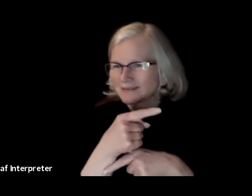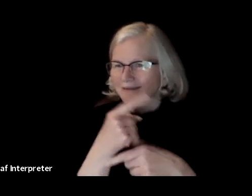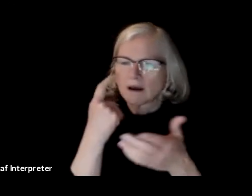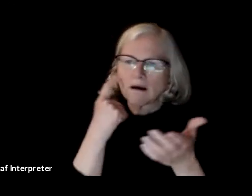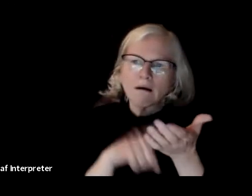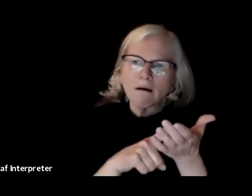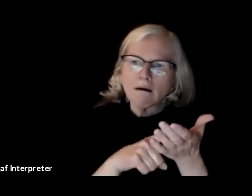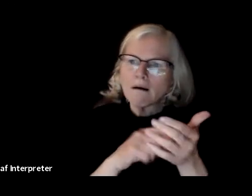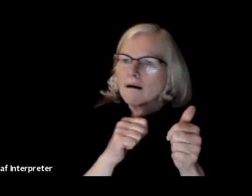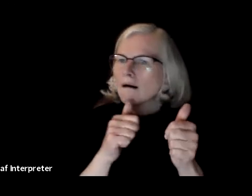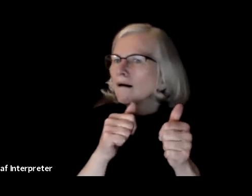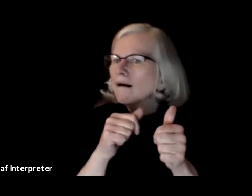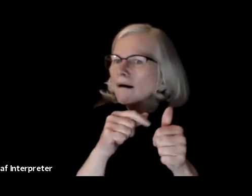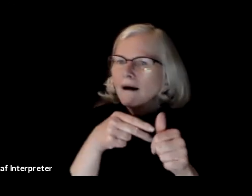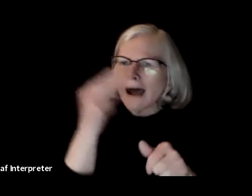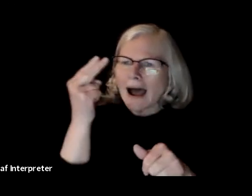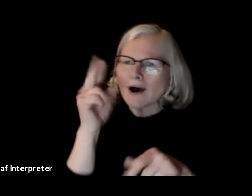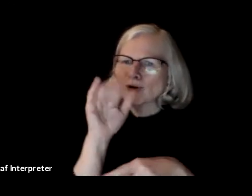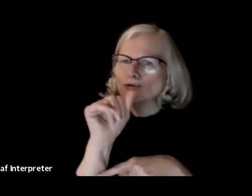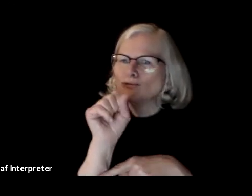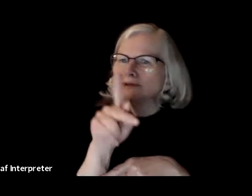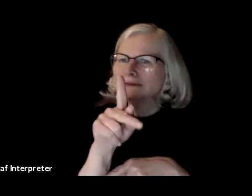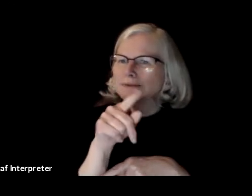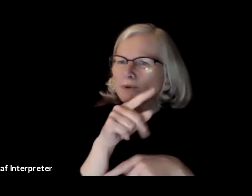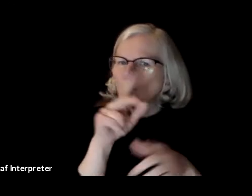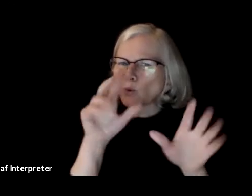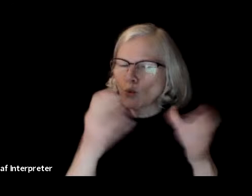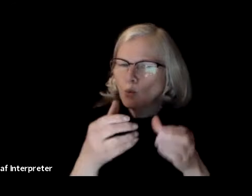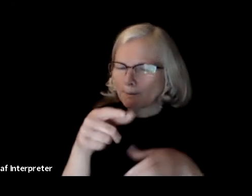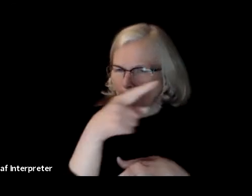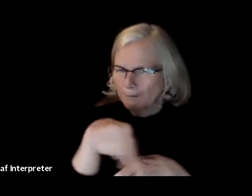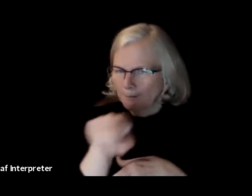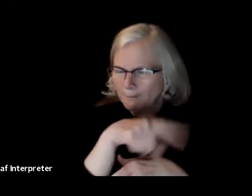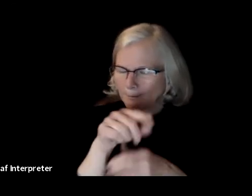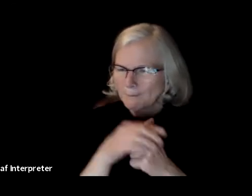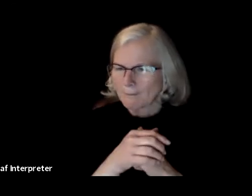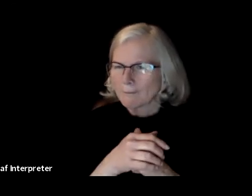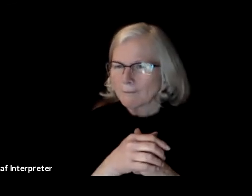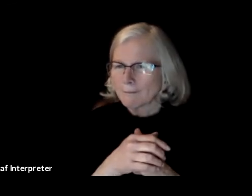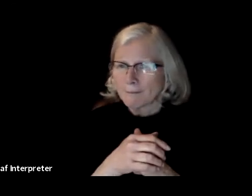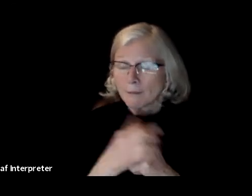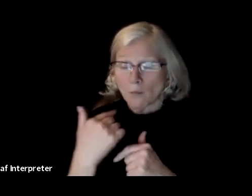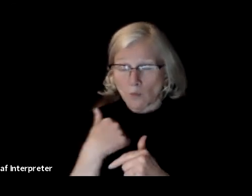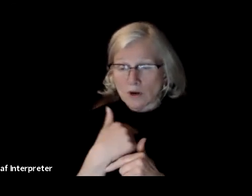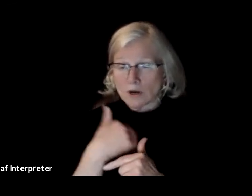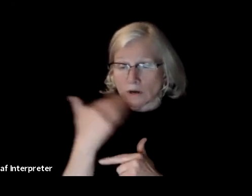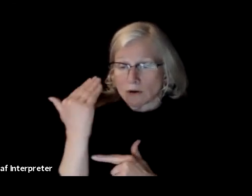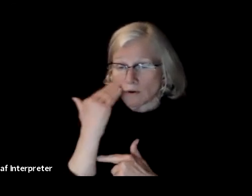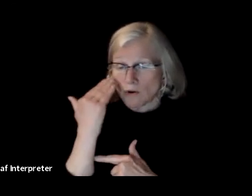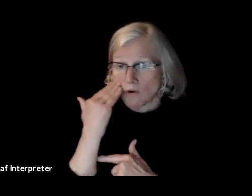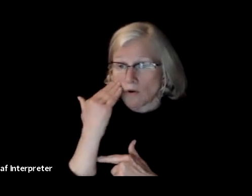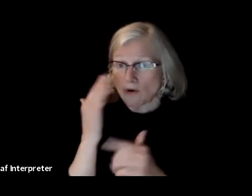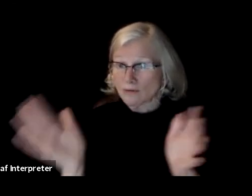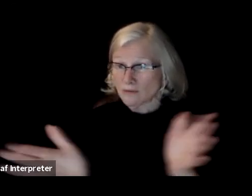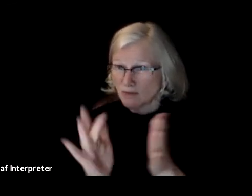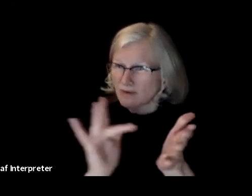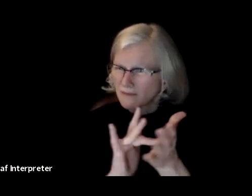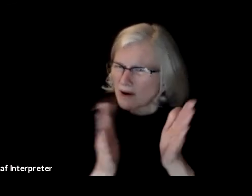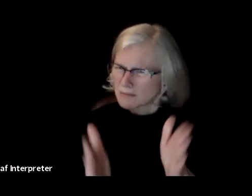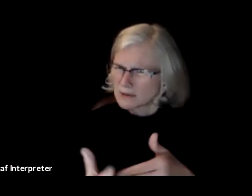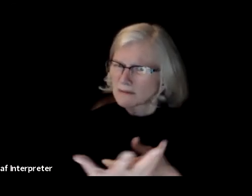risk groups. But we also know that when we are encouraging pharmacies to work with us to make sure that